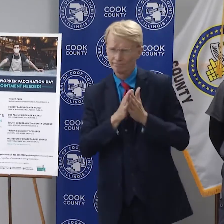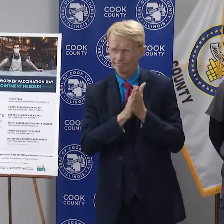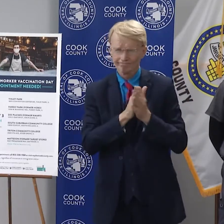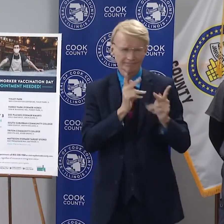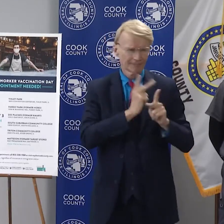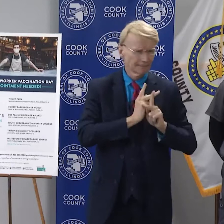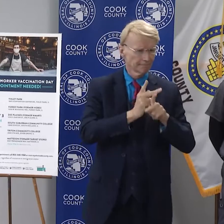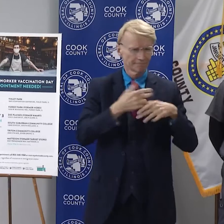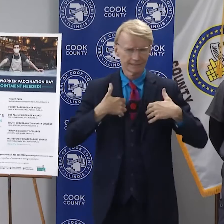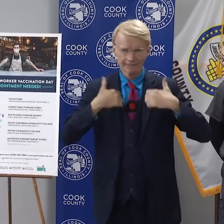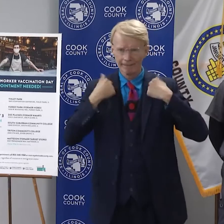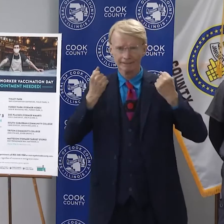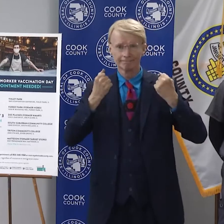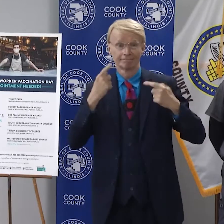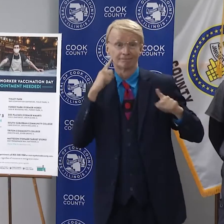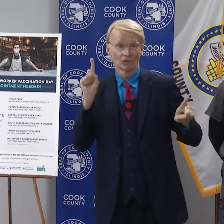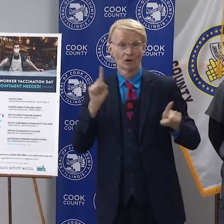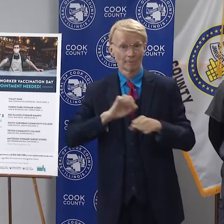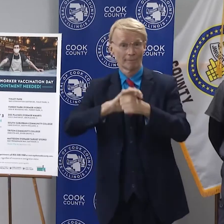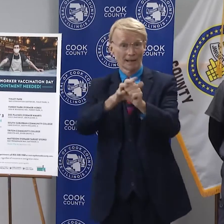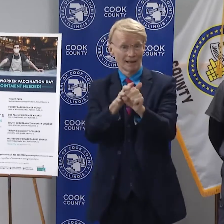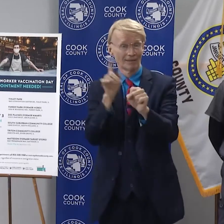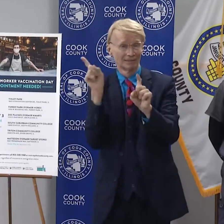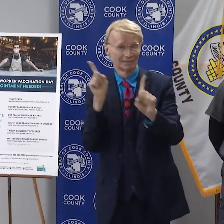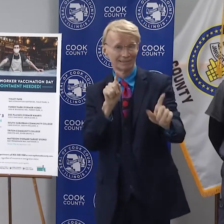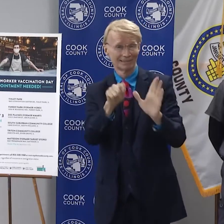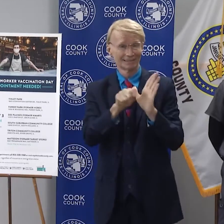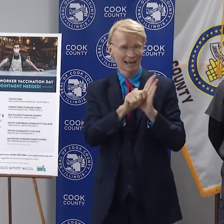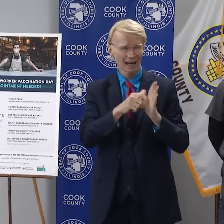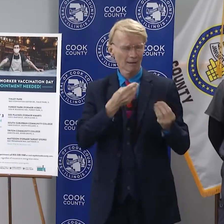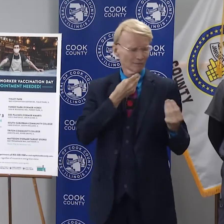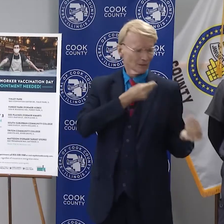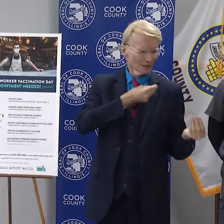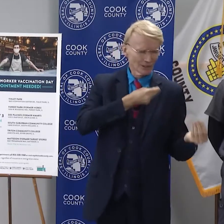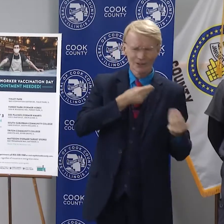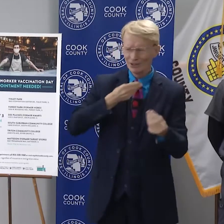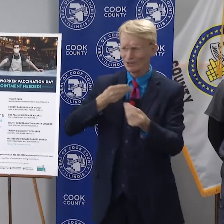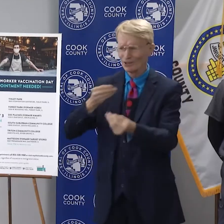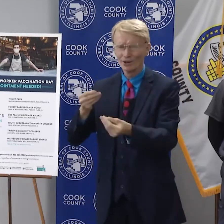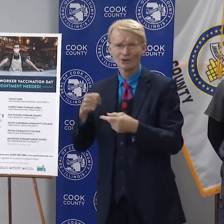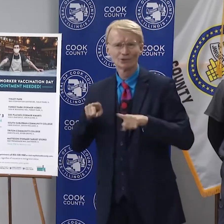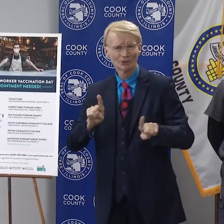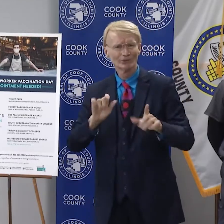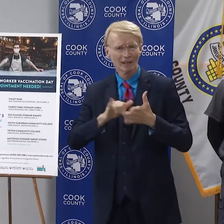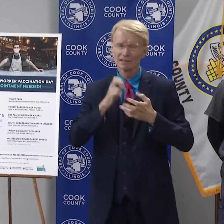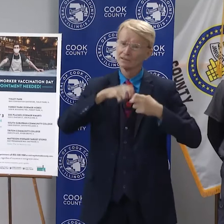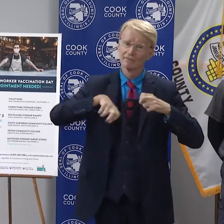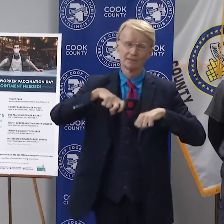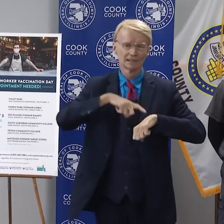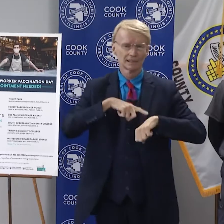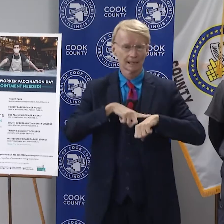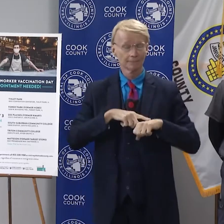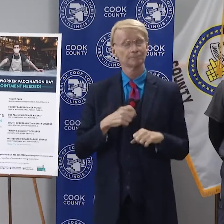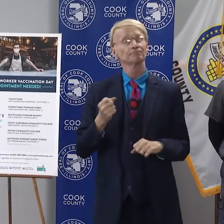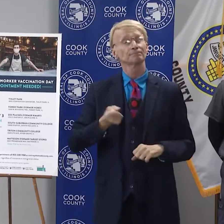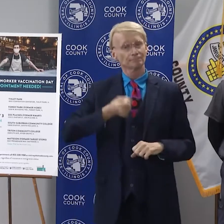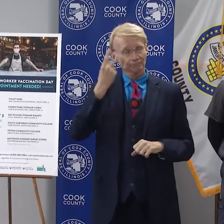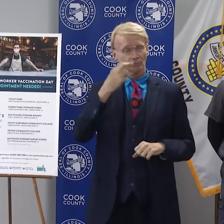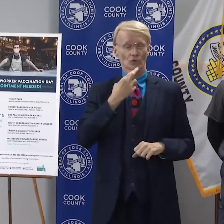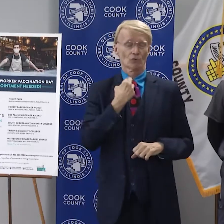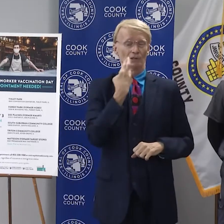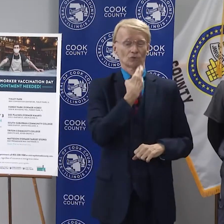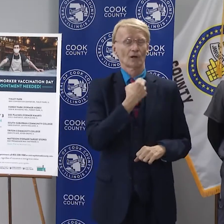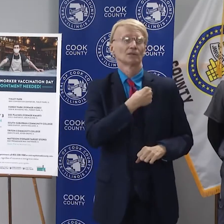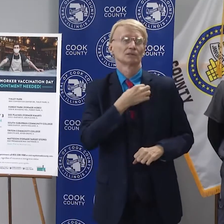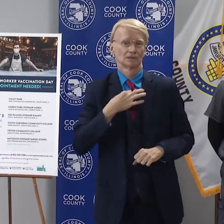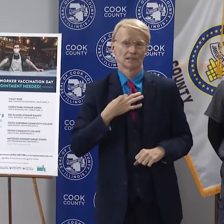and helped make sure that we had food and nutrition during these difficult times. Restaurant staff are continuing to work